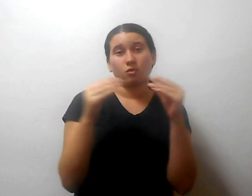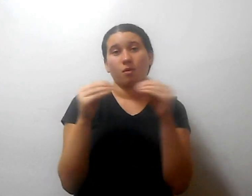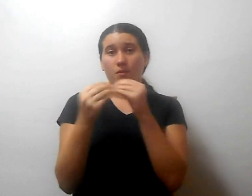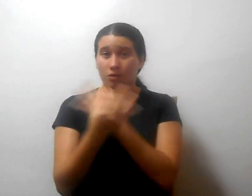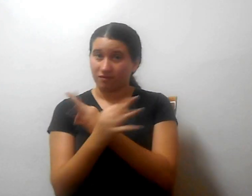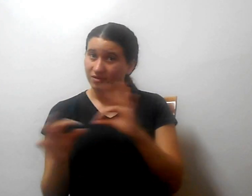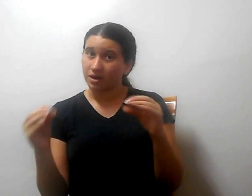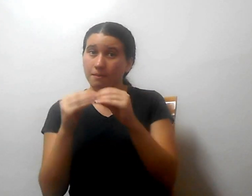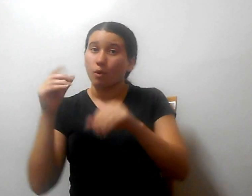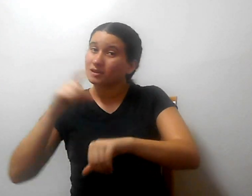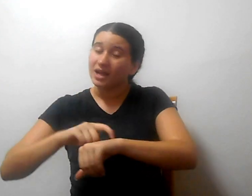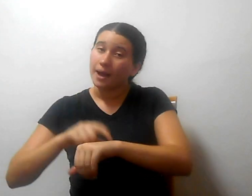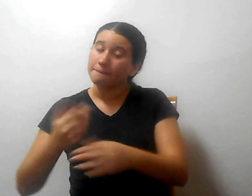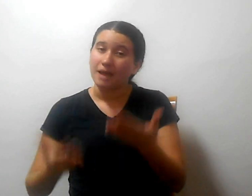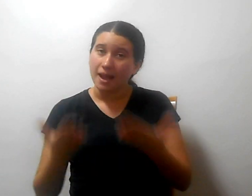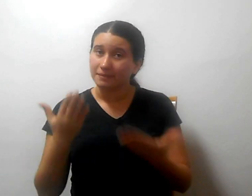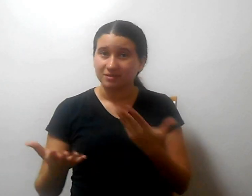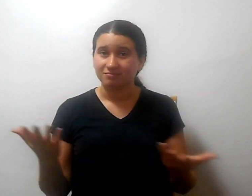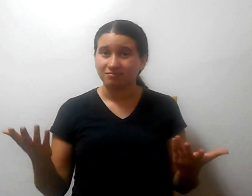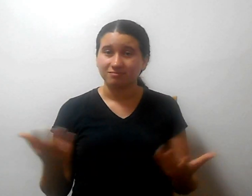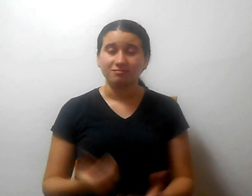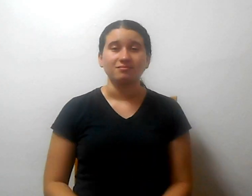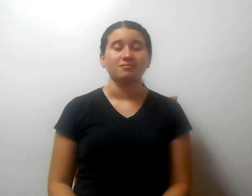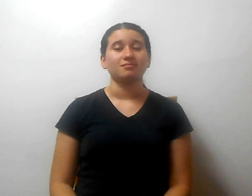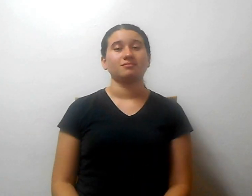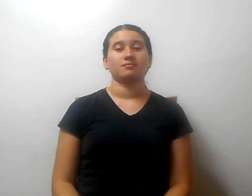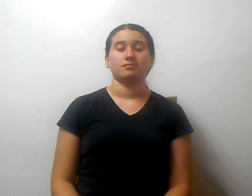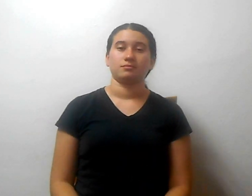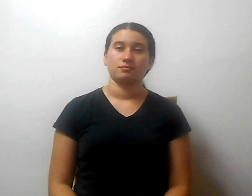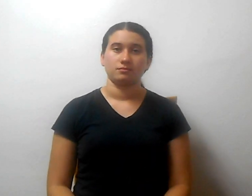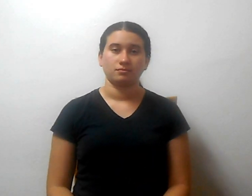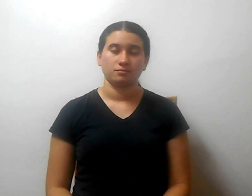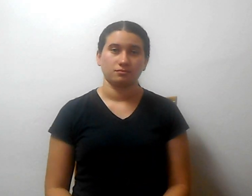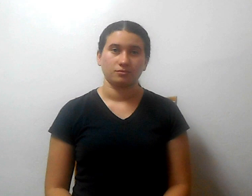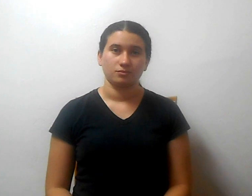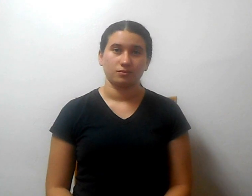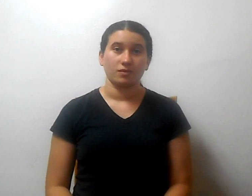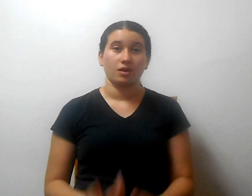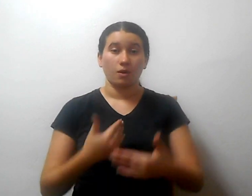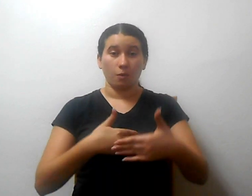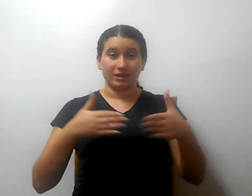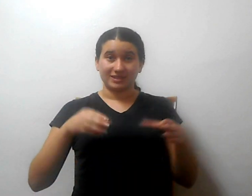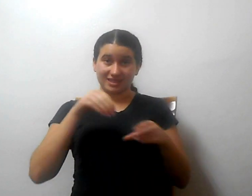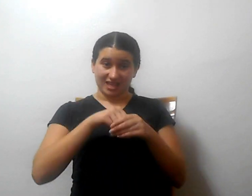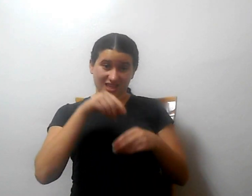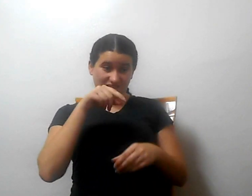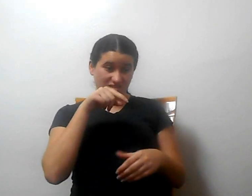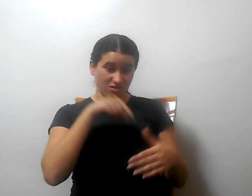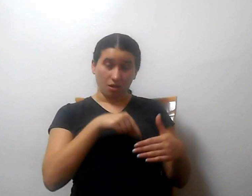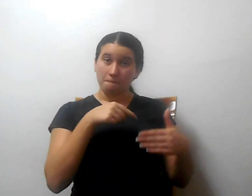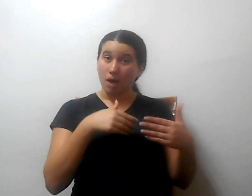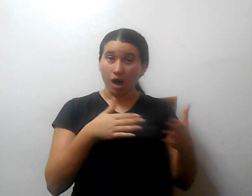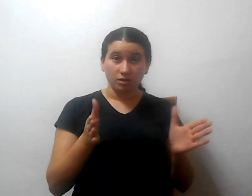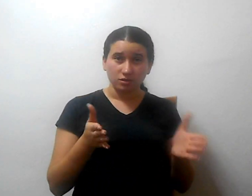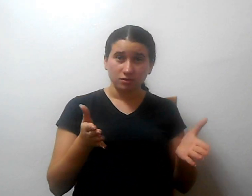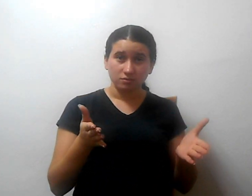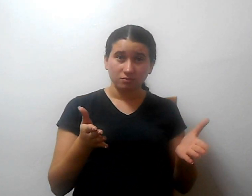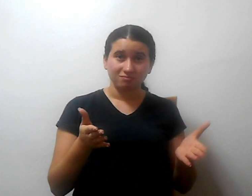little more time? What's in the box? doesn't